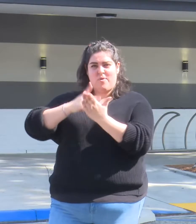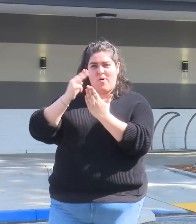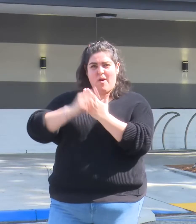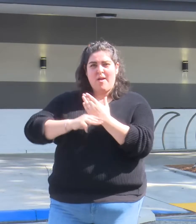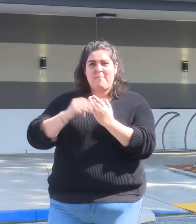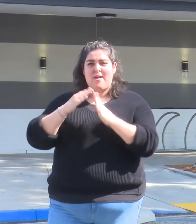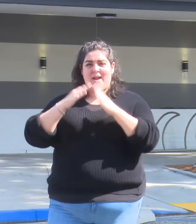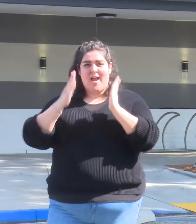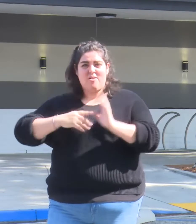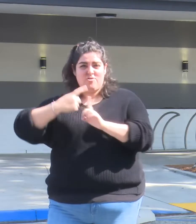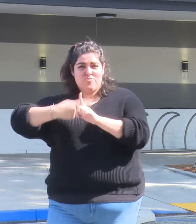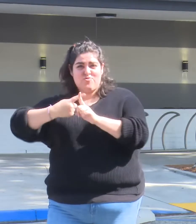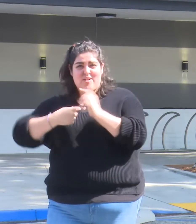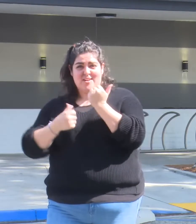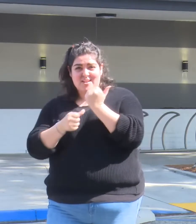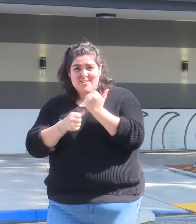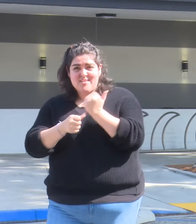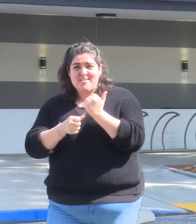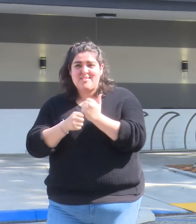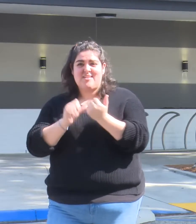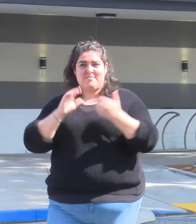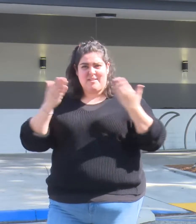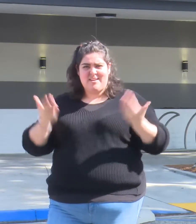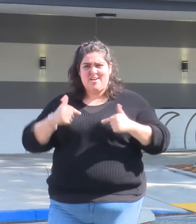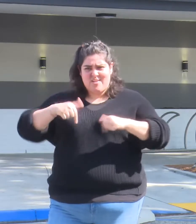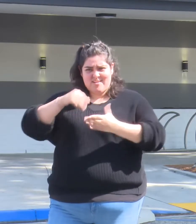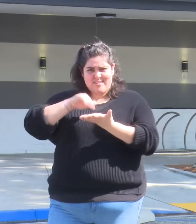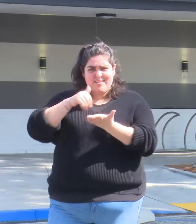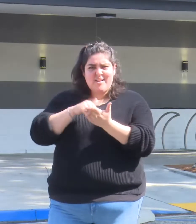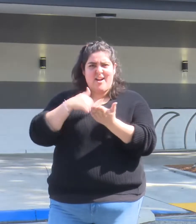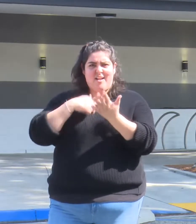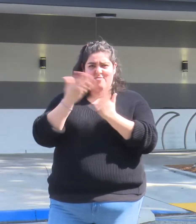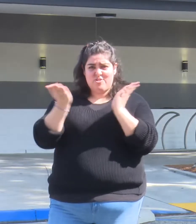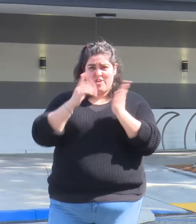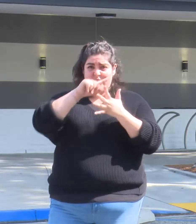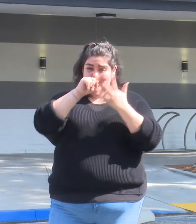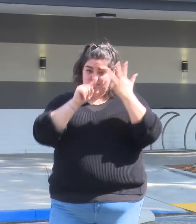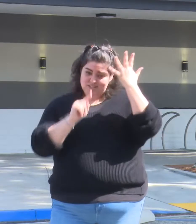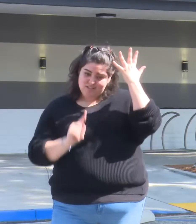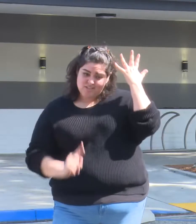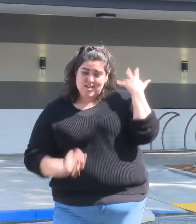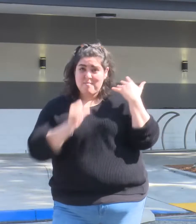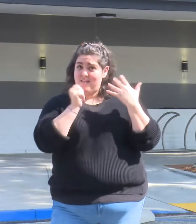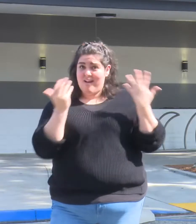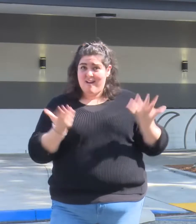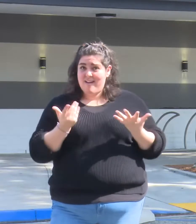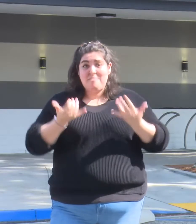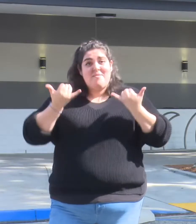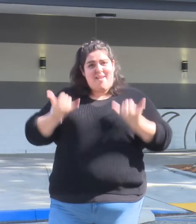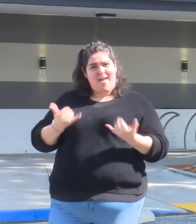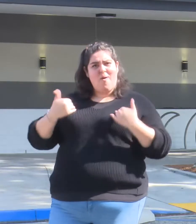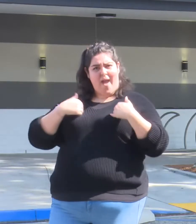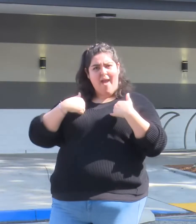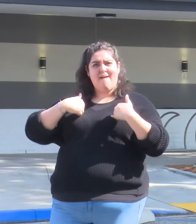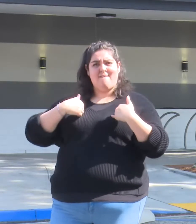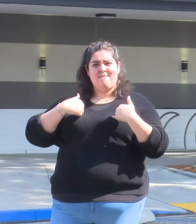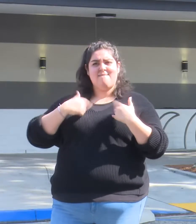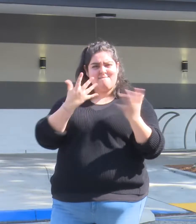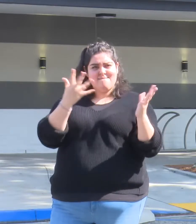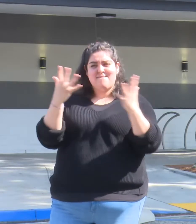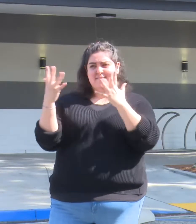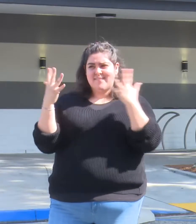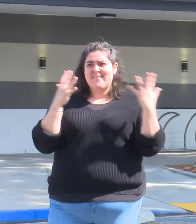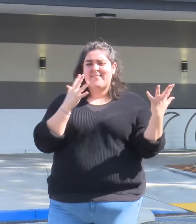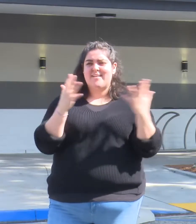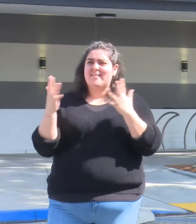and rental assistance, anchored right here. Let's hear it for the services that were not here before and now are here in our community. And you'll hear